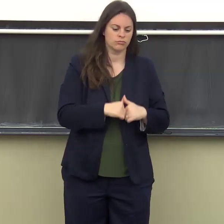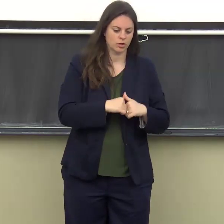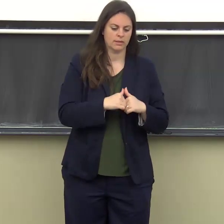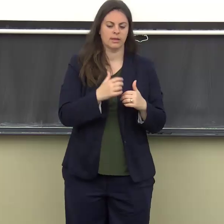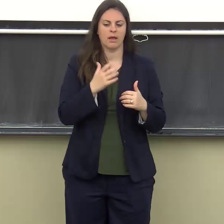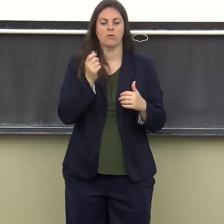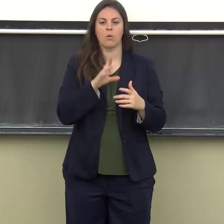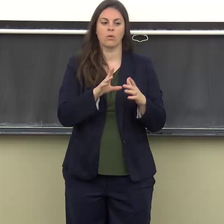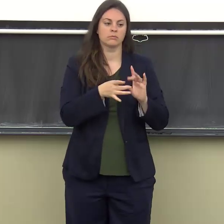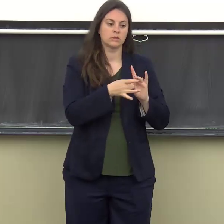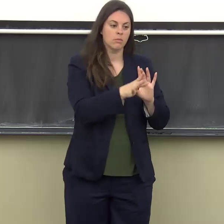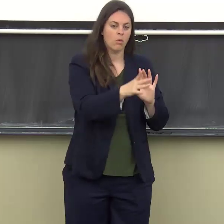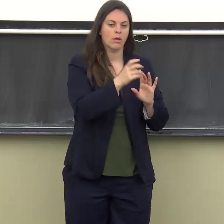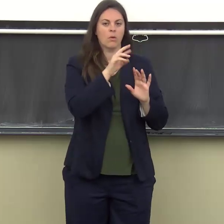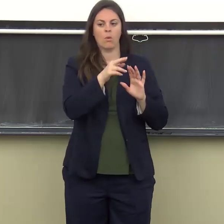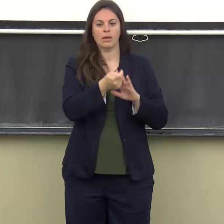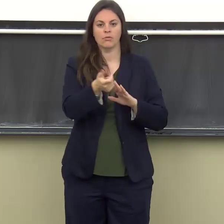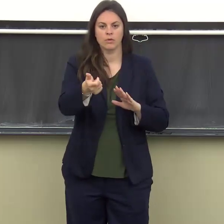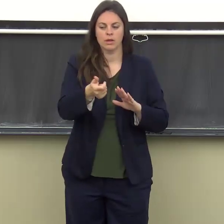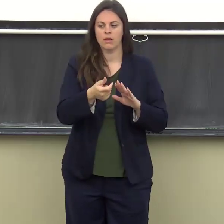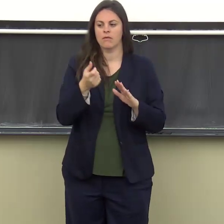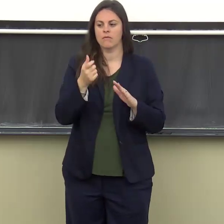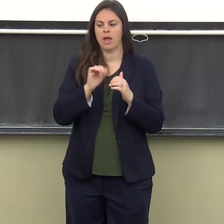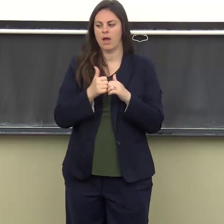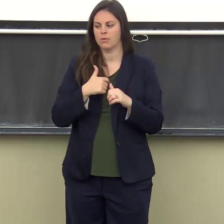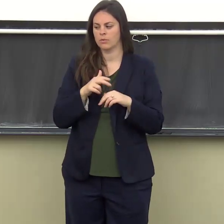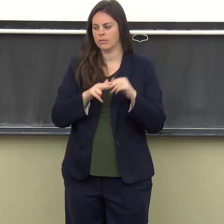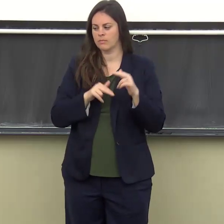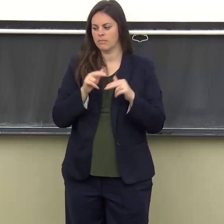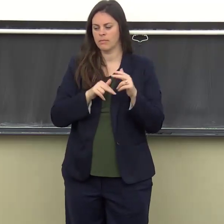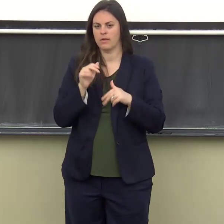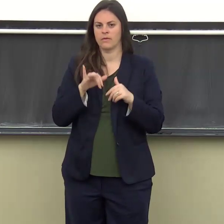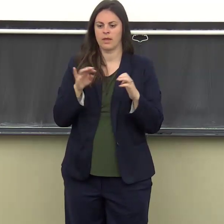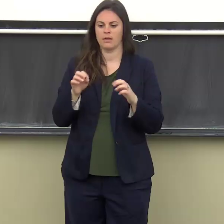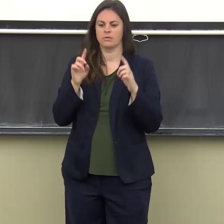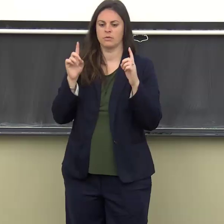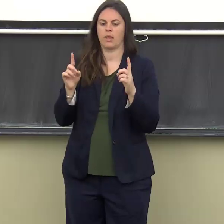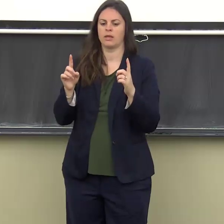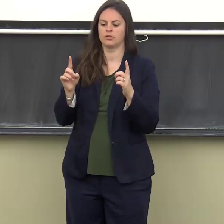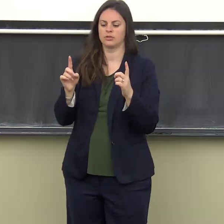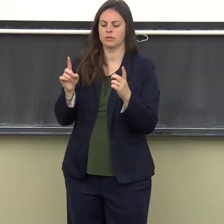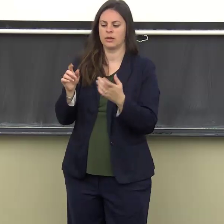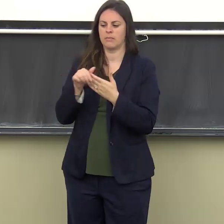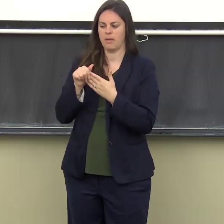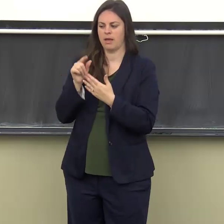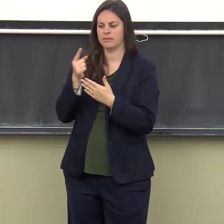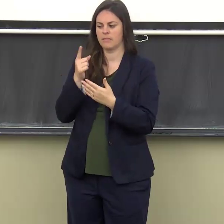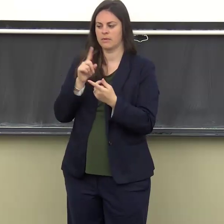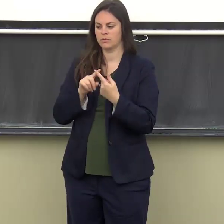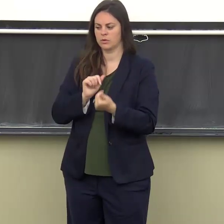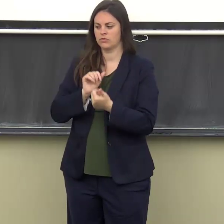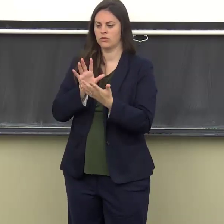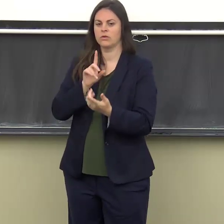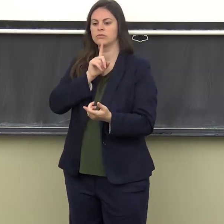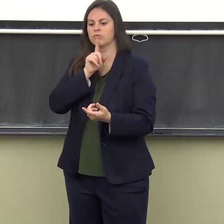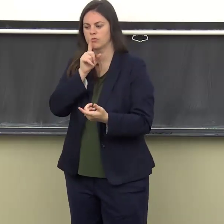either deploying or getting rid of. How do we build into this education packet something to address the real fear that I